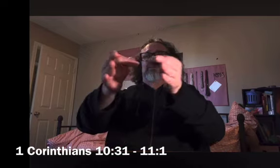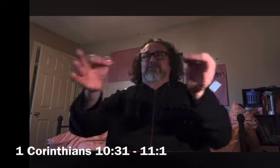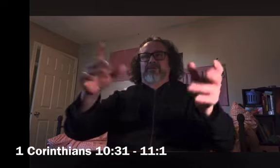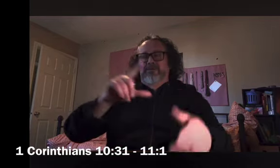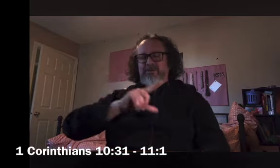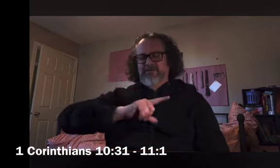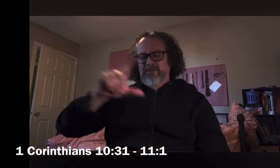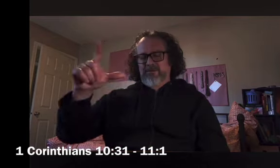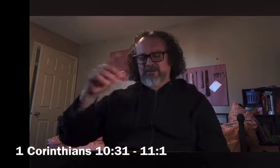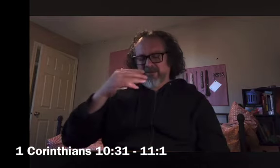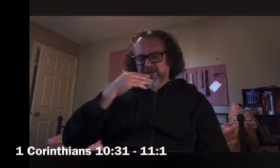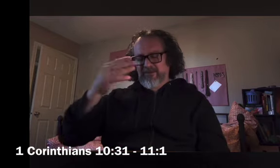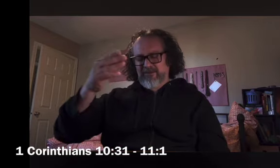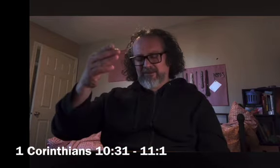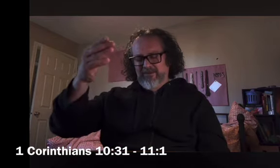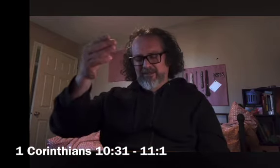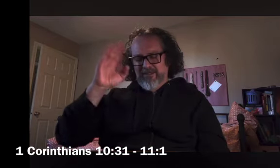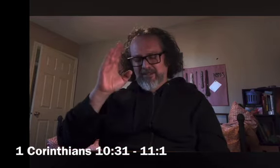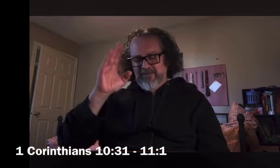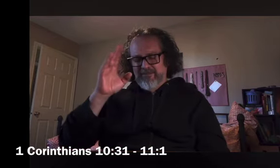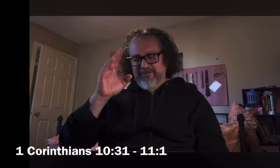The word of the Lord. Thanks be to God.